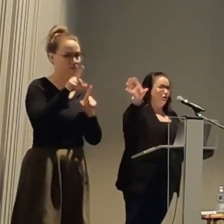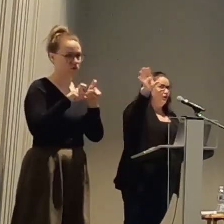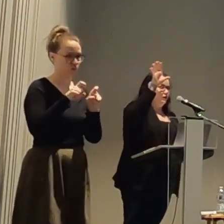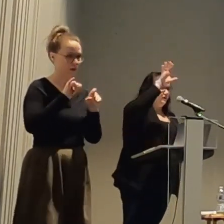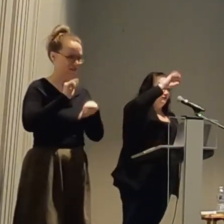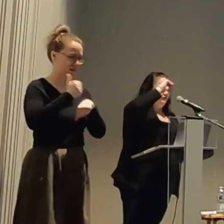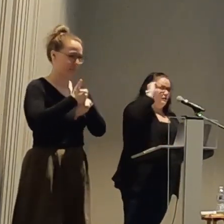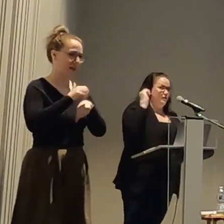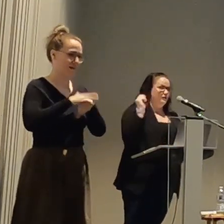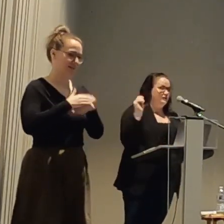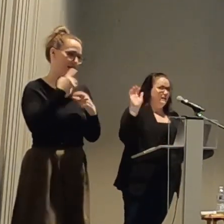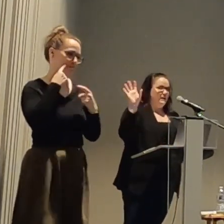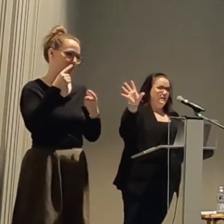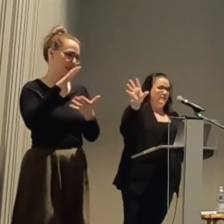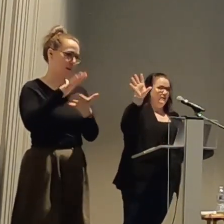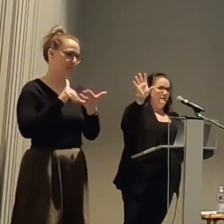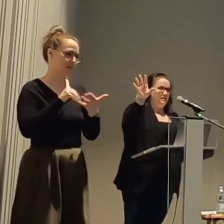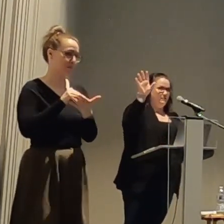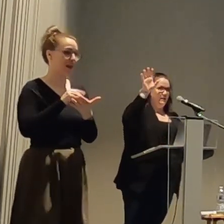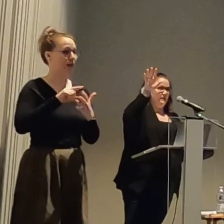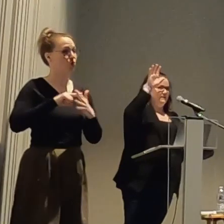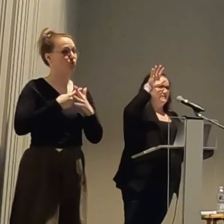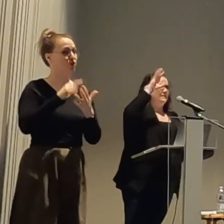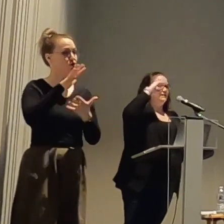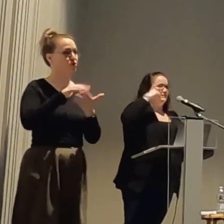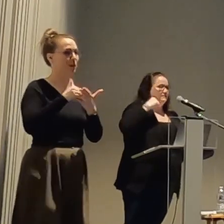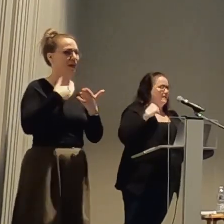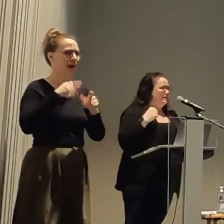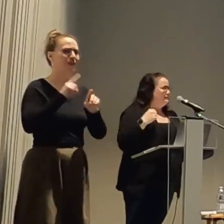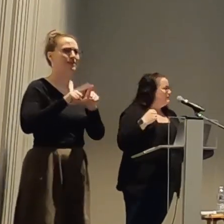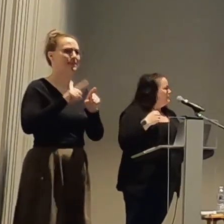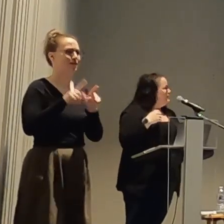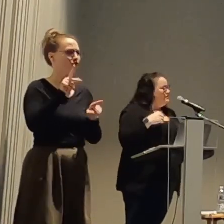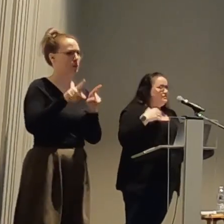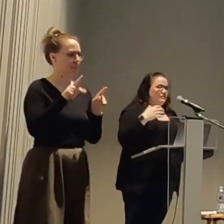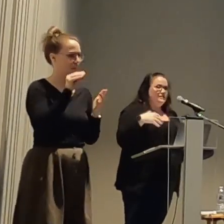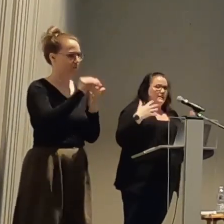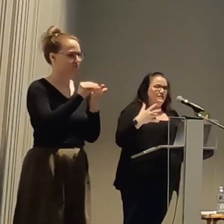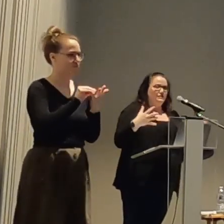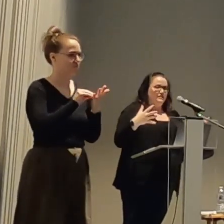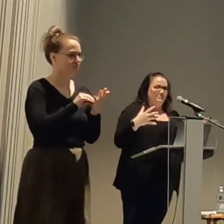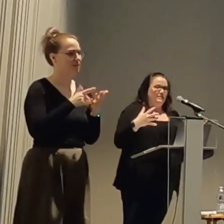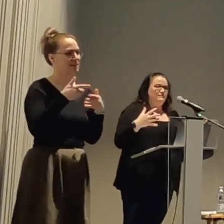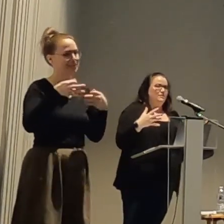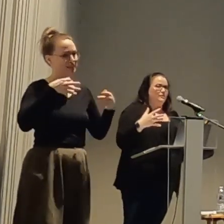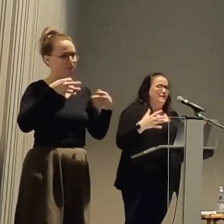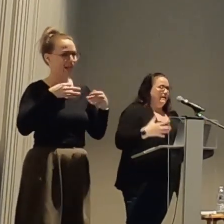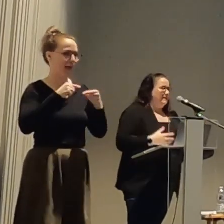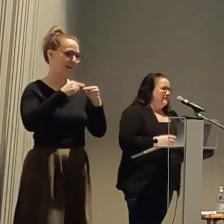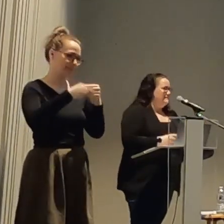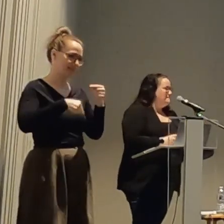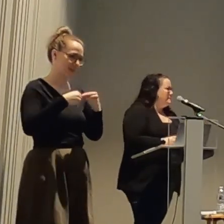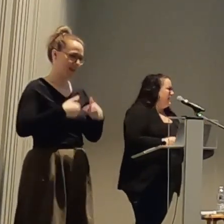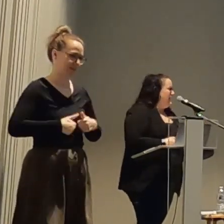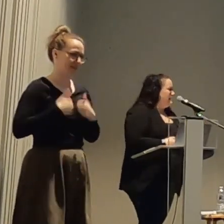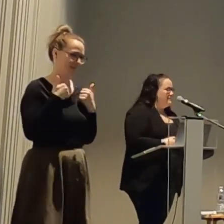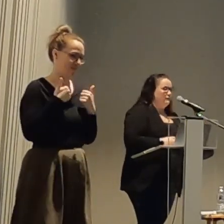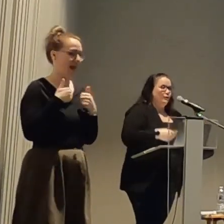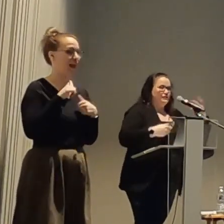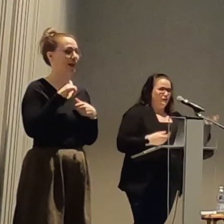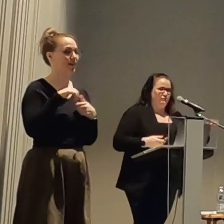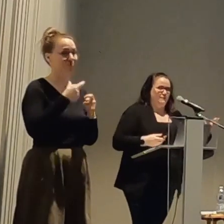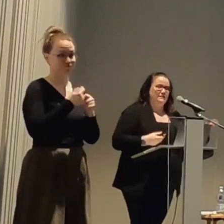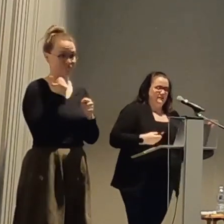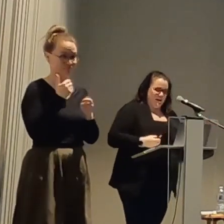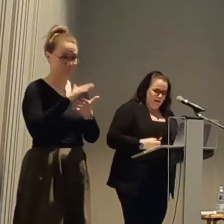just full of figures, kind of explaining the cycle of life. So this gained her a little bit of notoriety, and